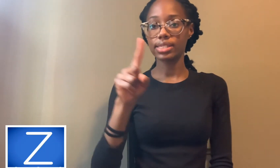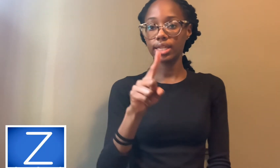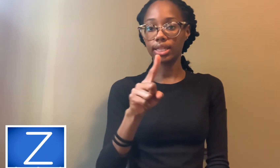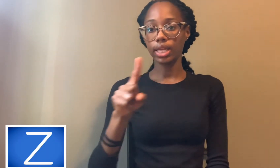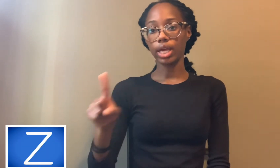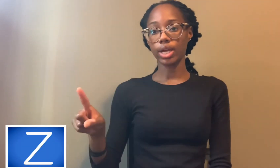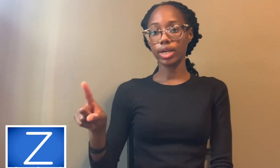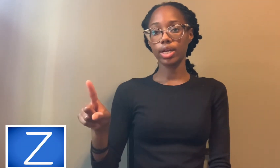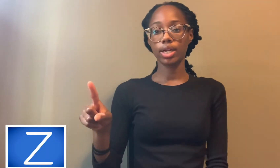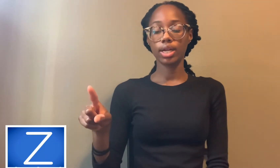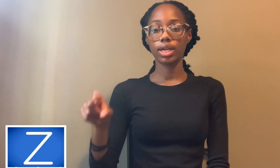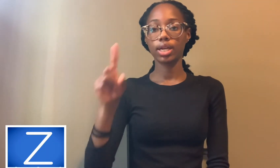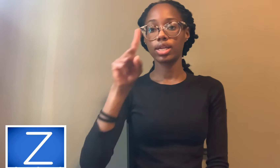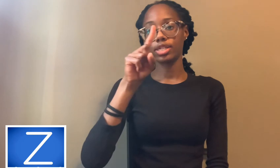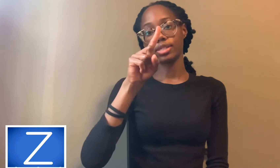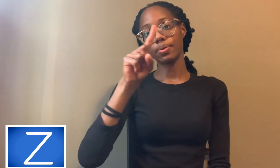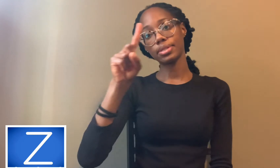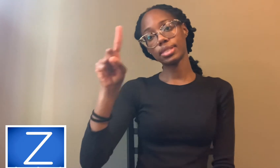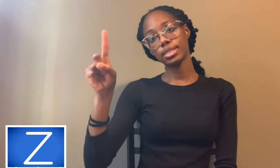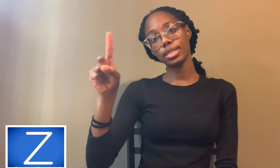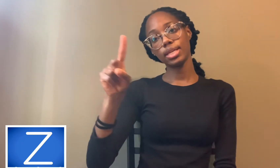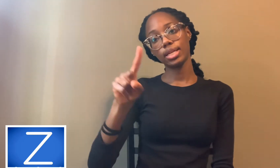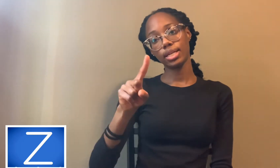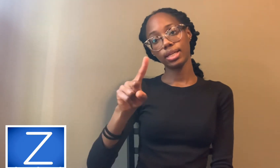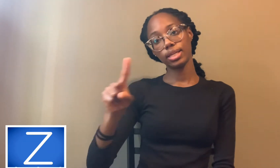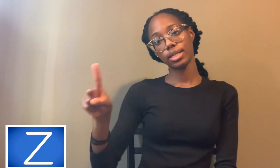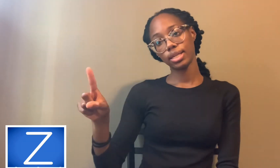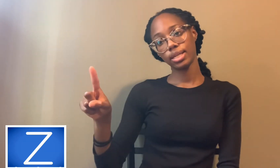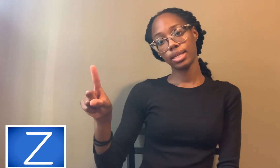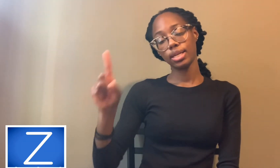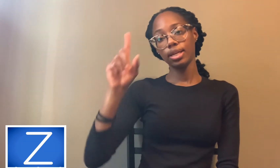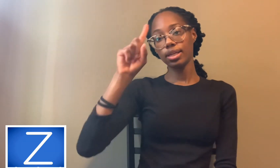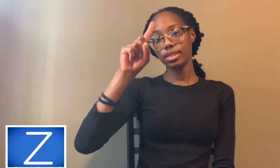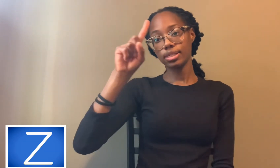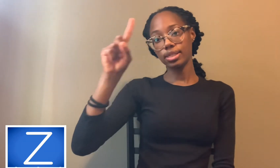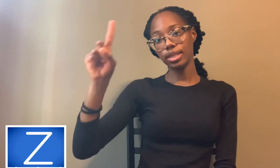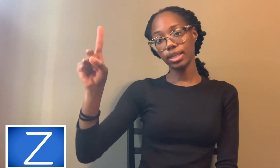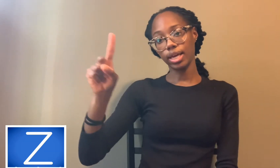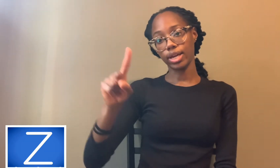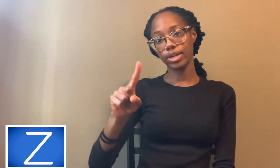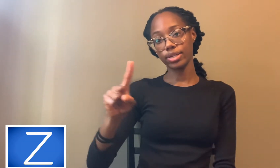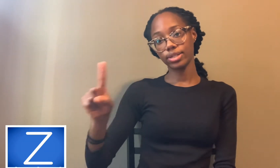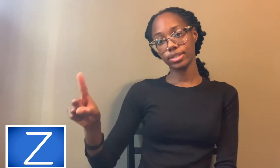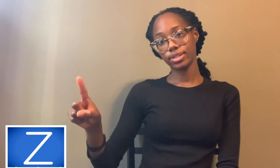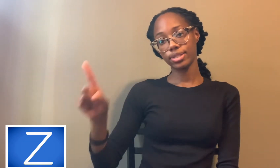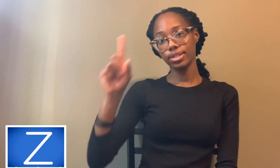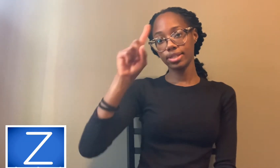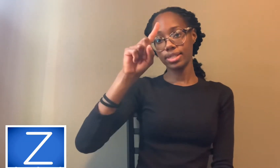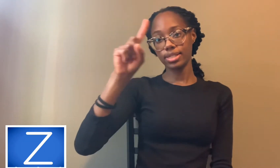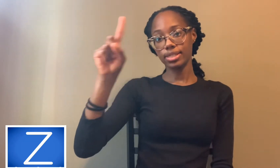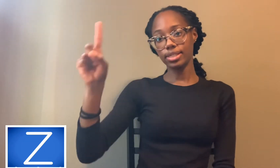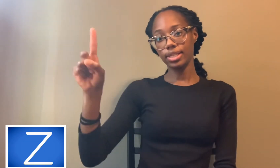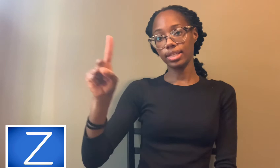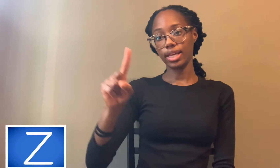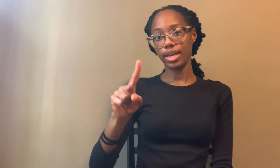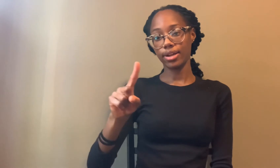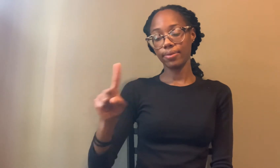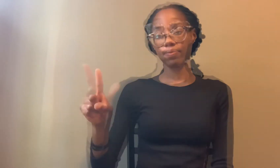in the air. So it's Z. Z in the air. Z in the air.